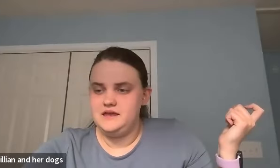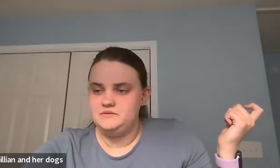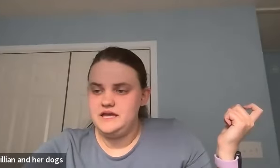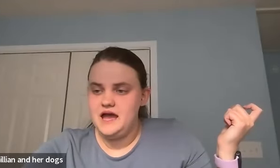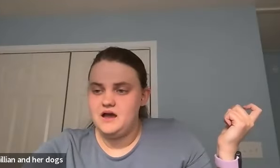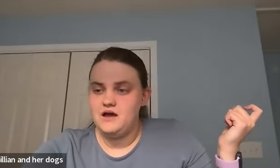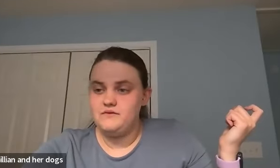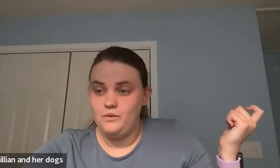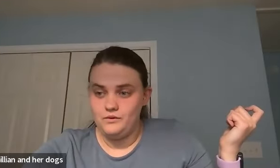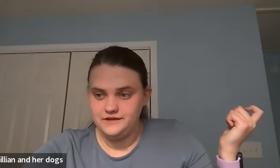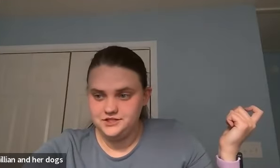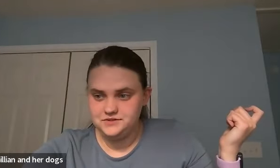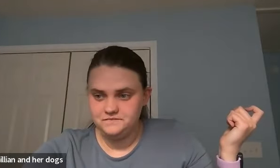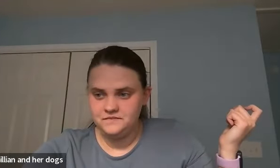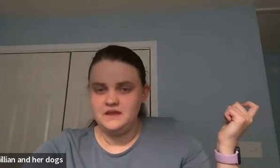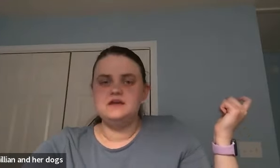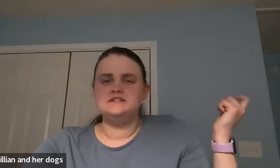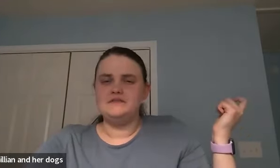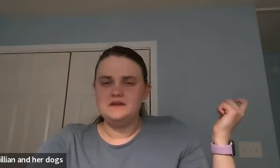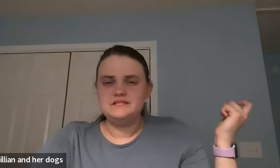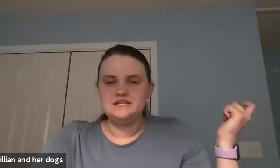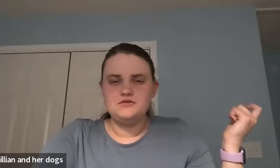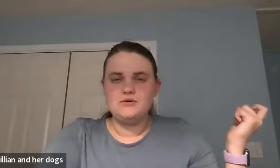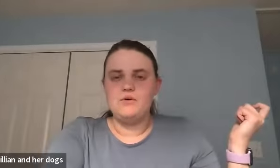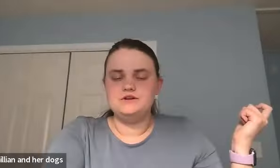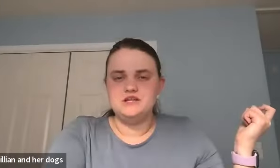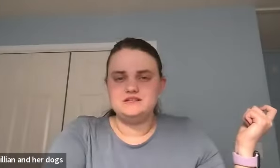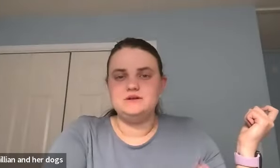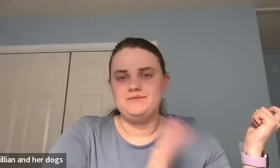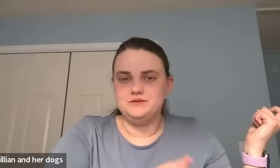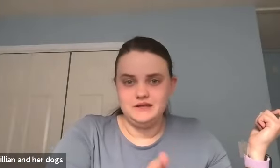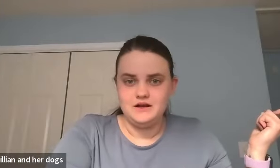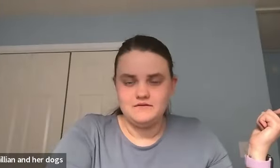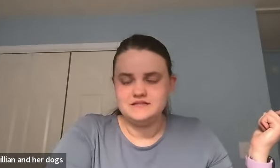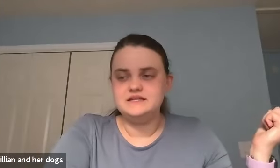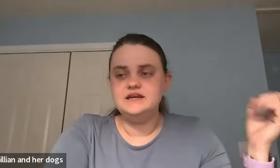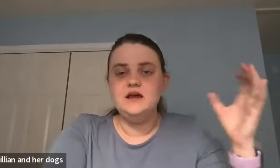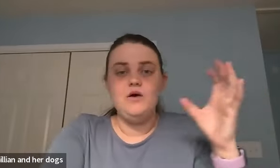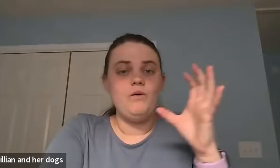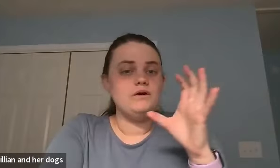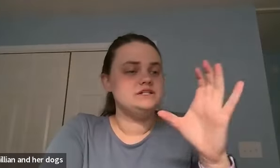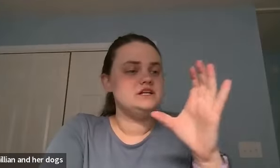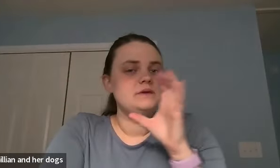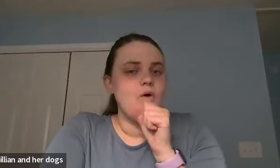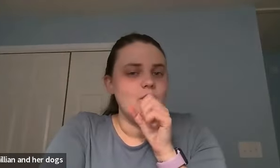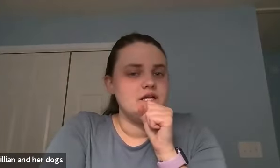Then we have orange. So I think we did go through orange last week. I'm going to do it again, obviously. Orange is going to be